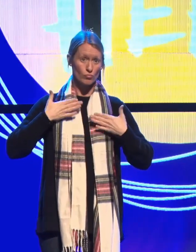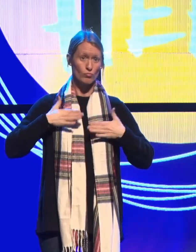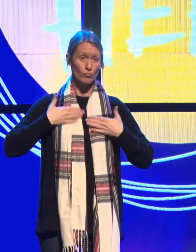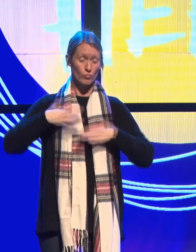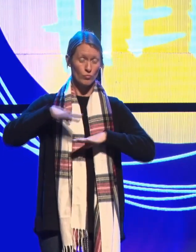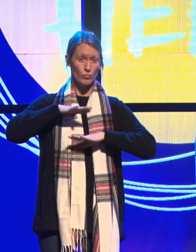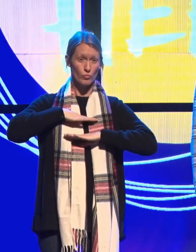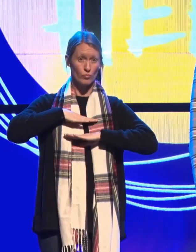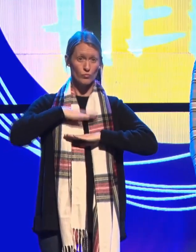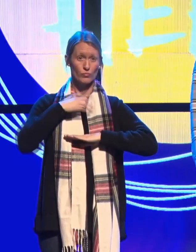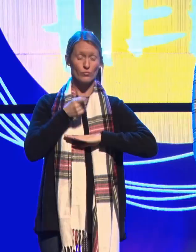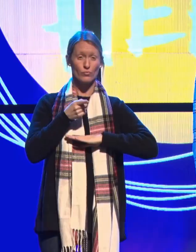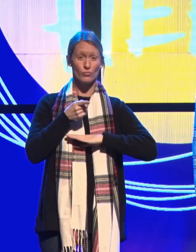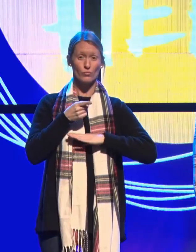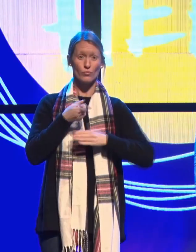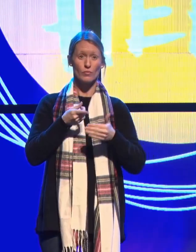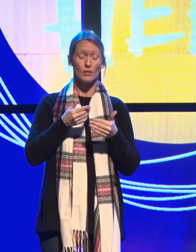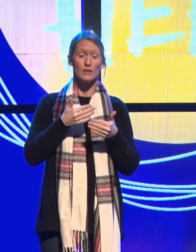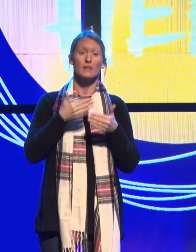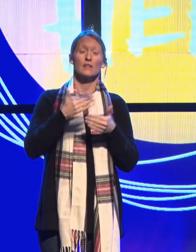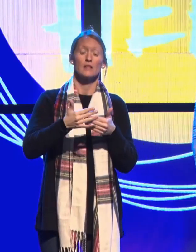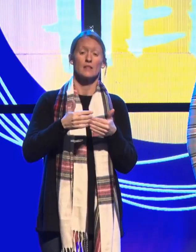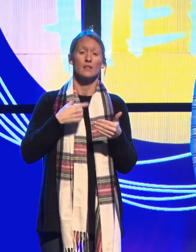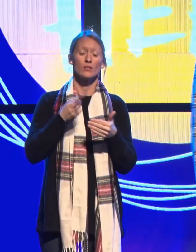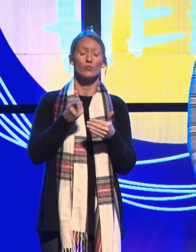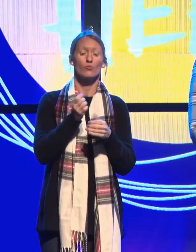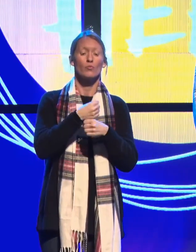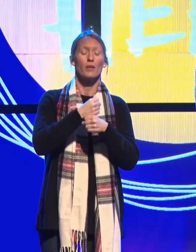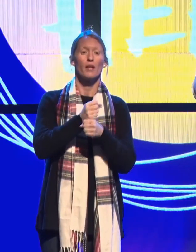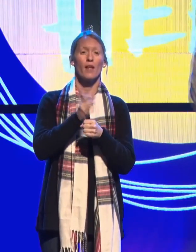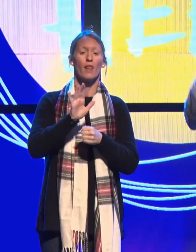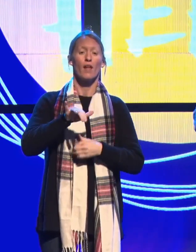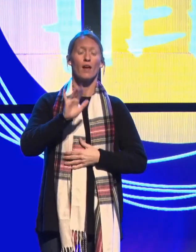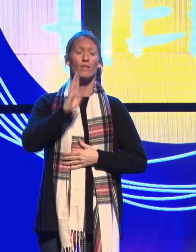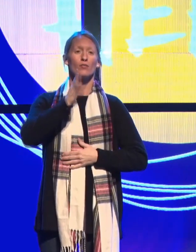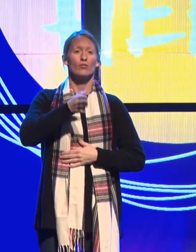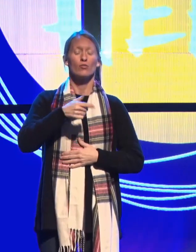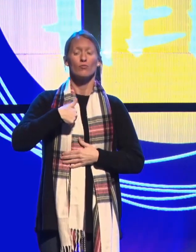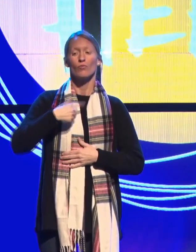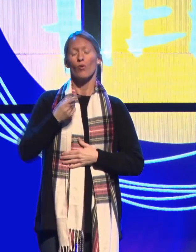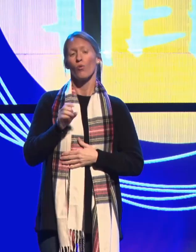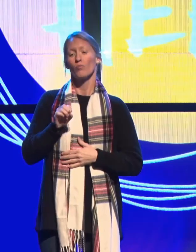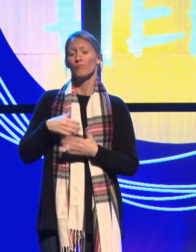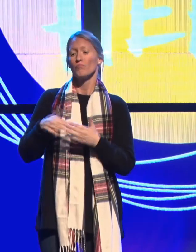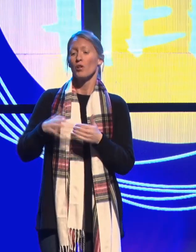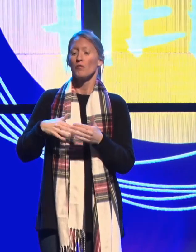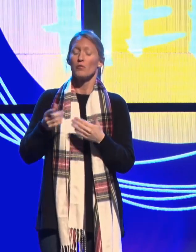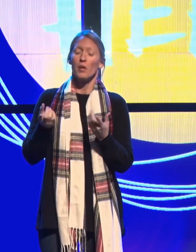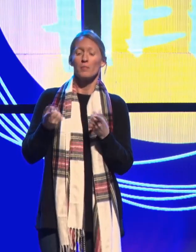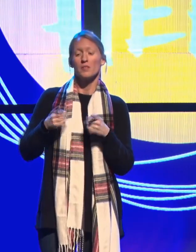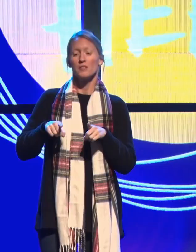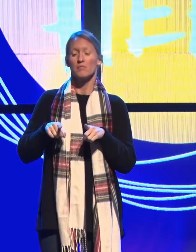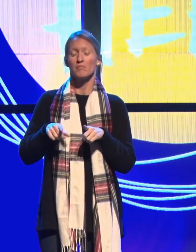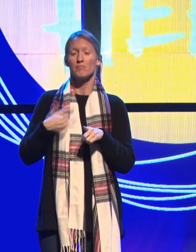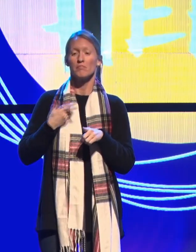you happen to that? Will you create that future? Or will you just say, well, whatever happens, happens to my health?